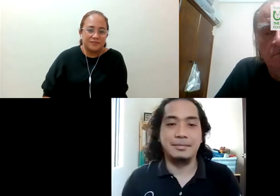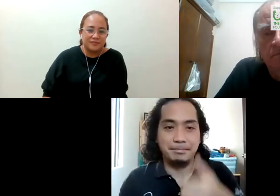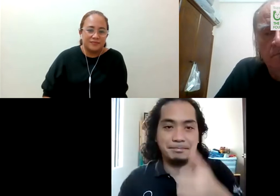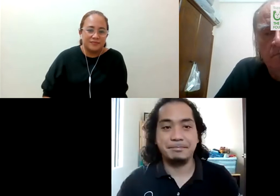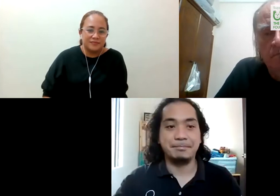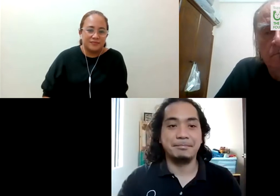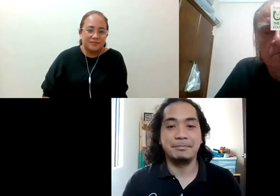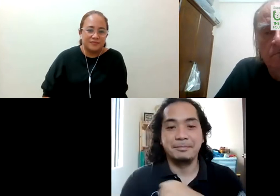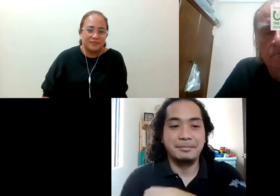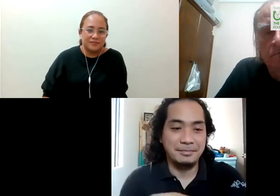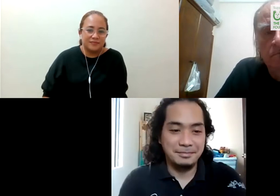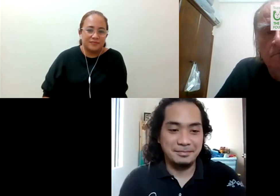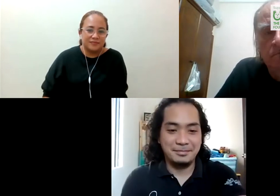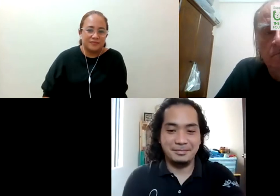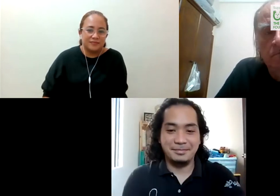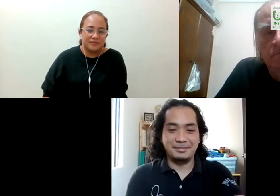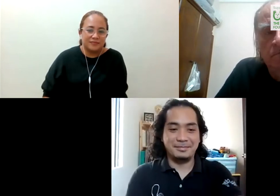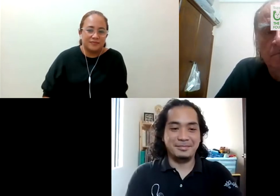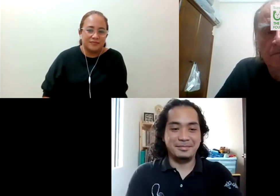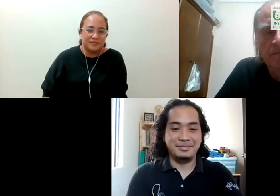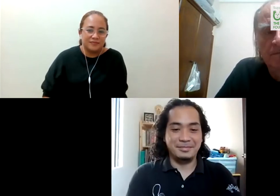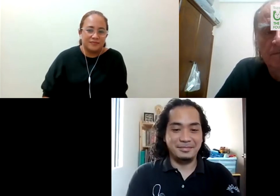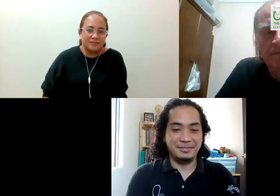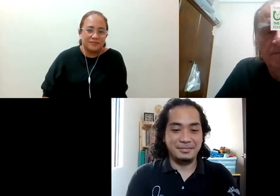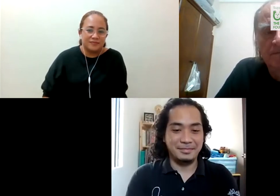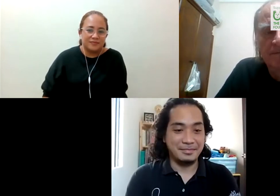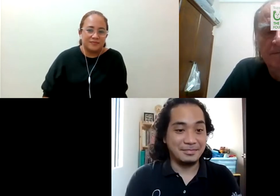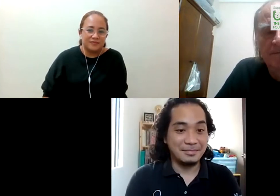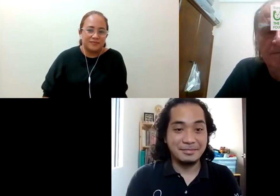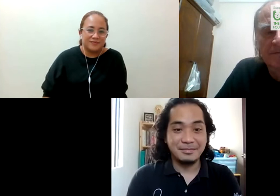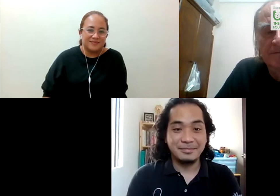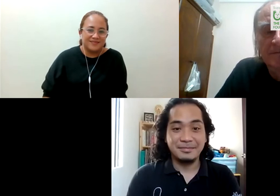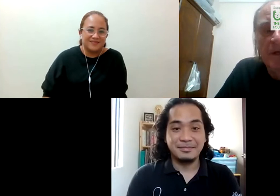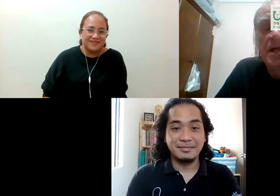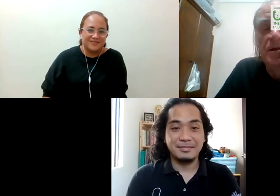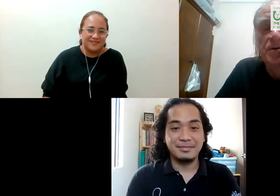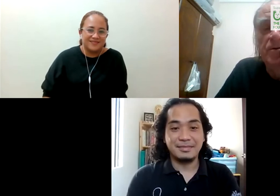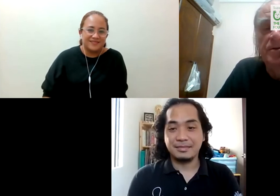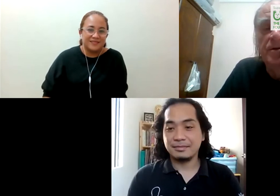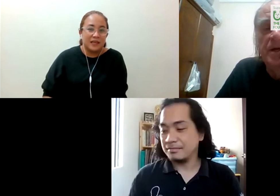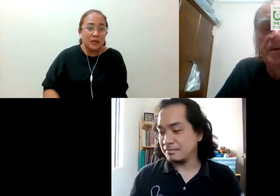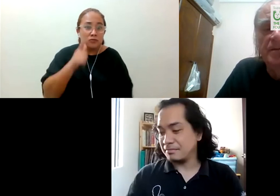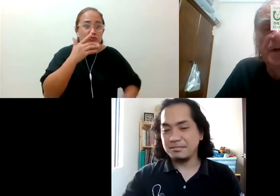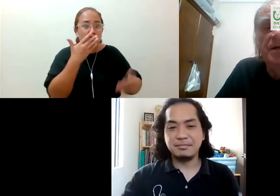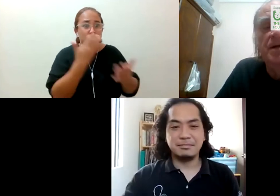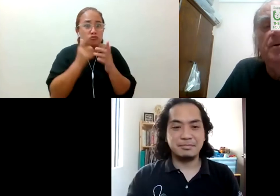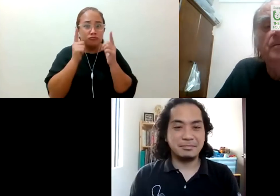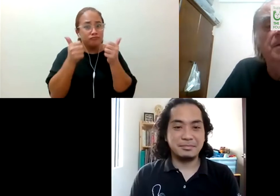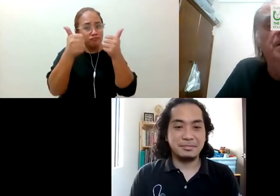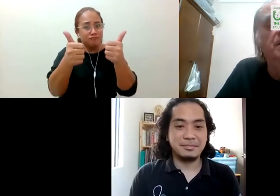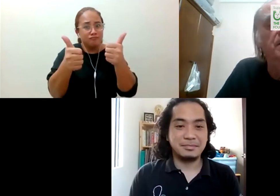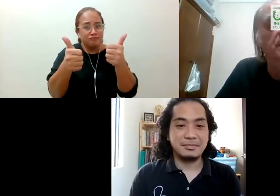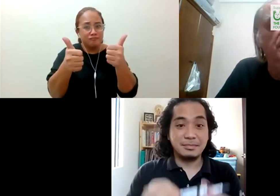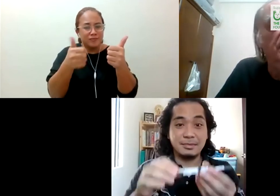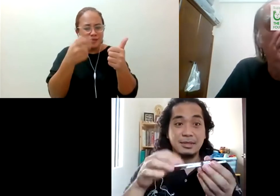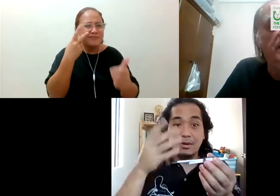really, it just to help us all out in terms of like grasping it. Well, that looks great to me, but let